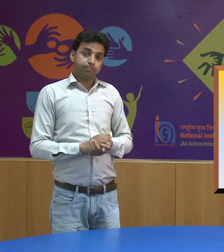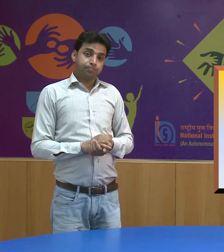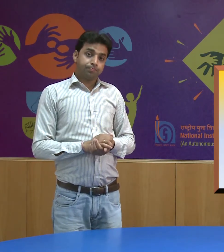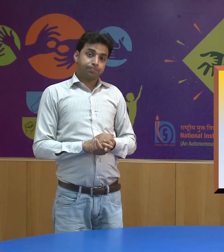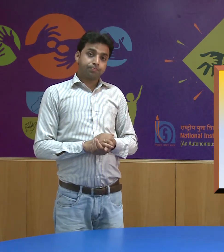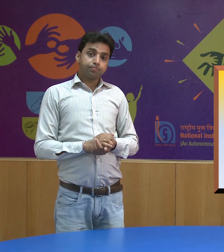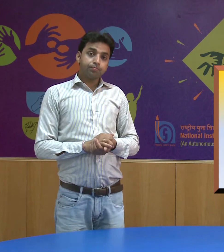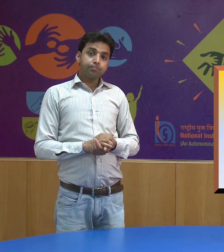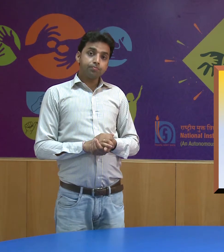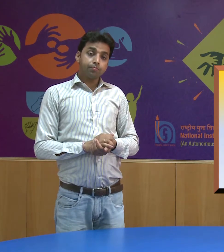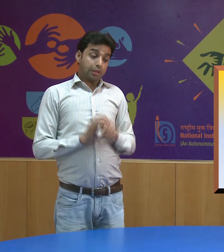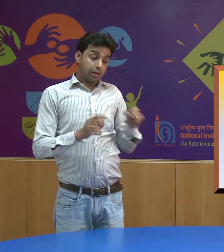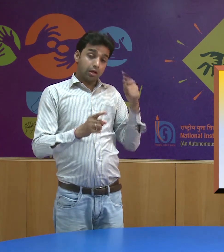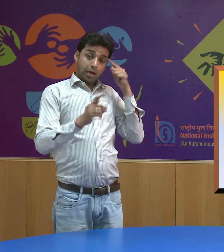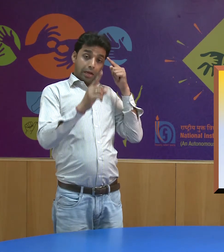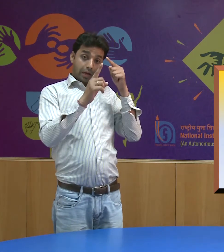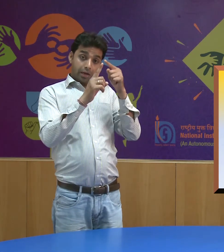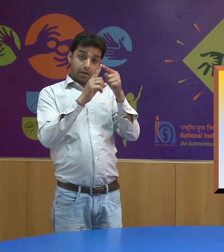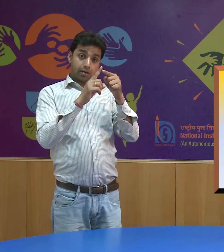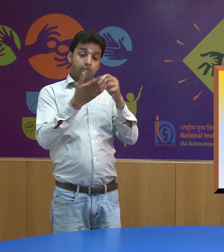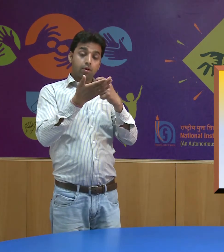The aim of this scheme